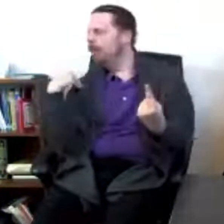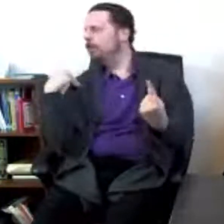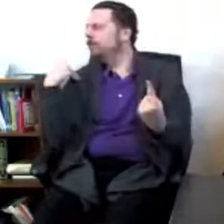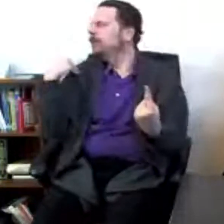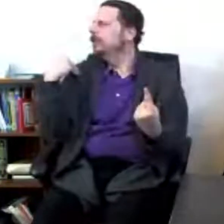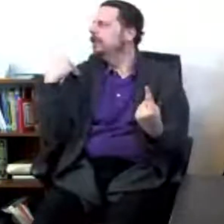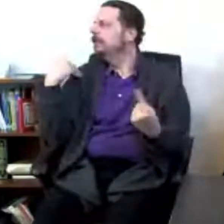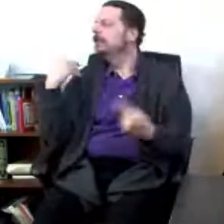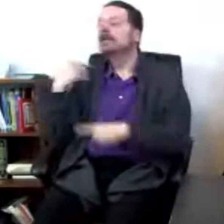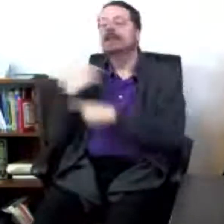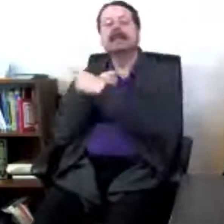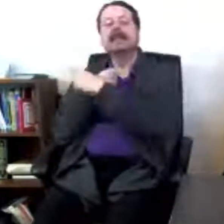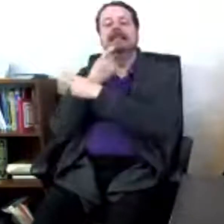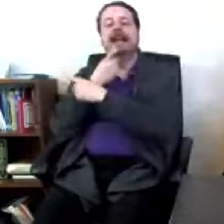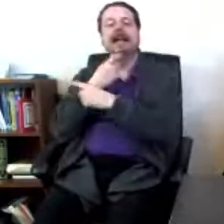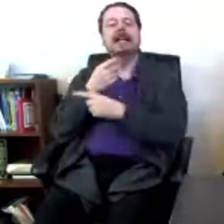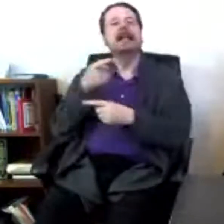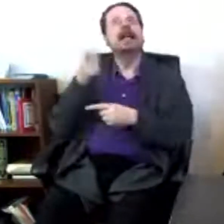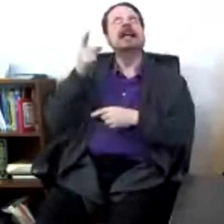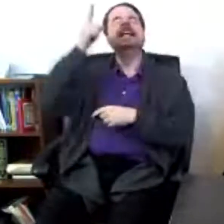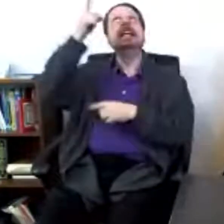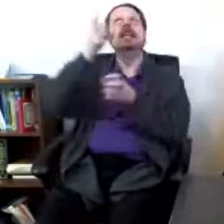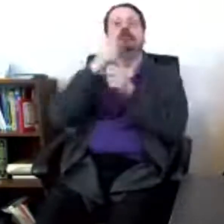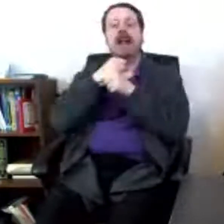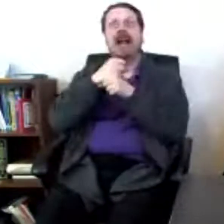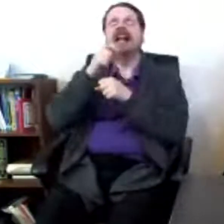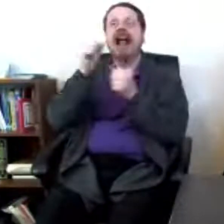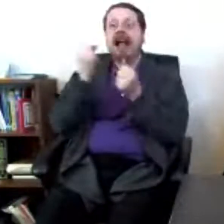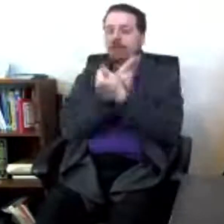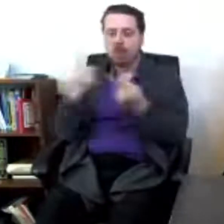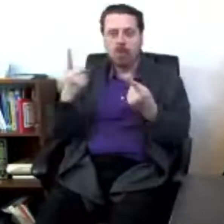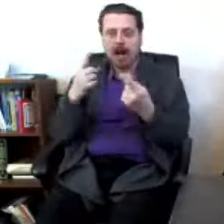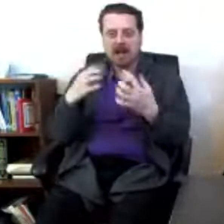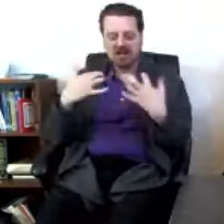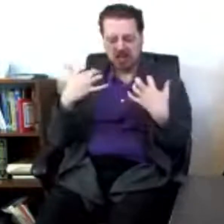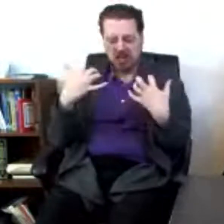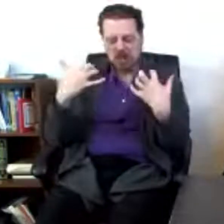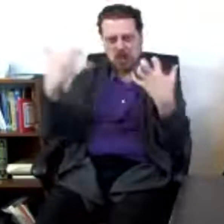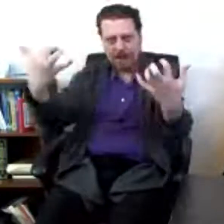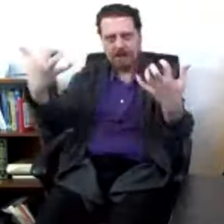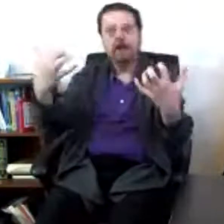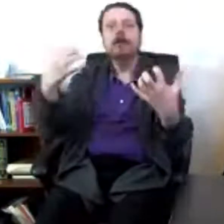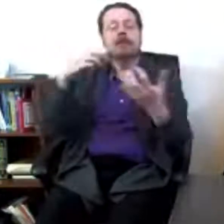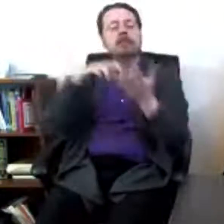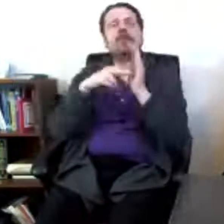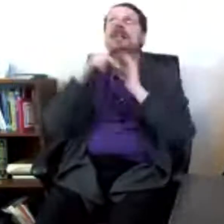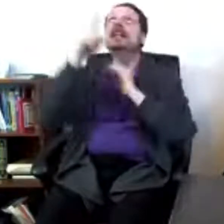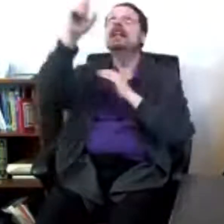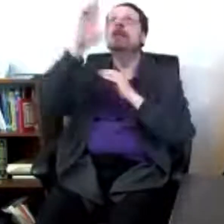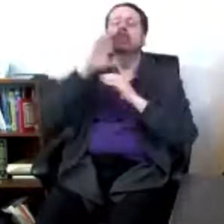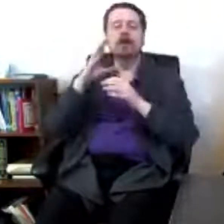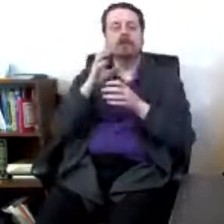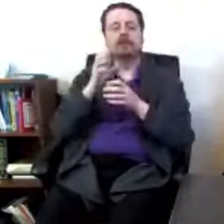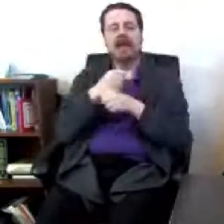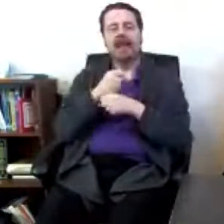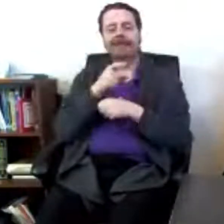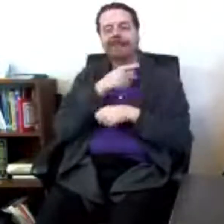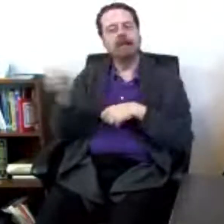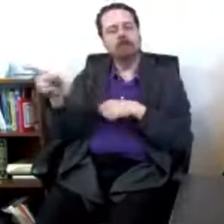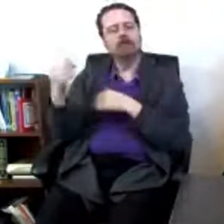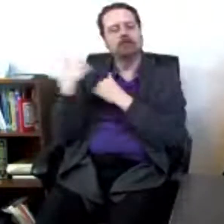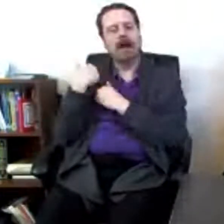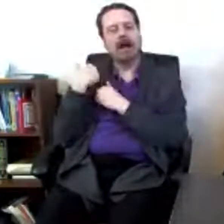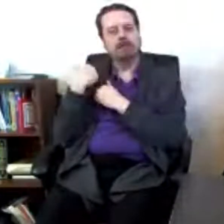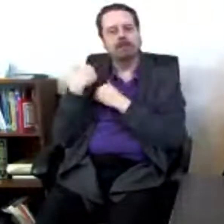in billions, He would hold them accountable in billions. It is not difficult for